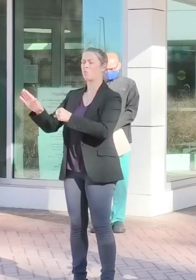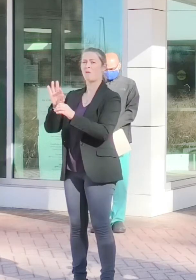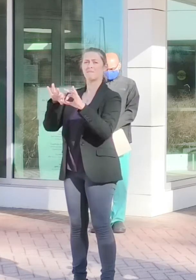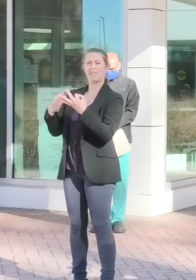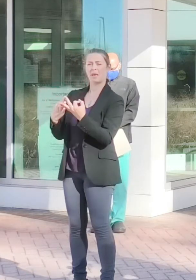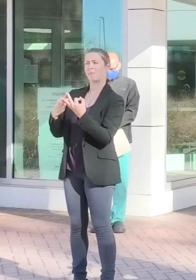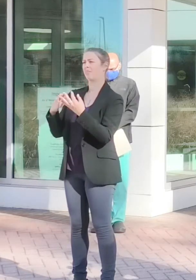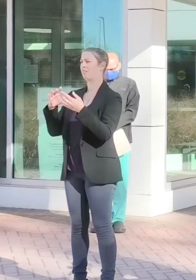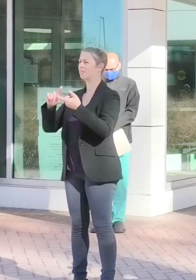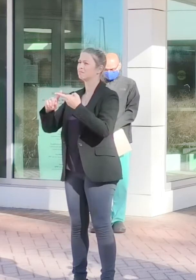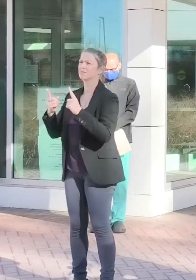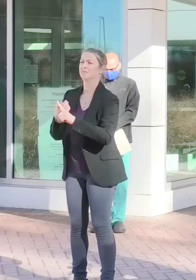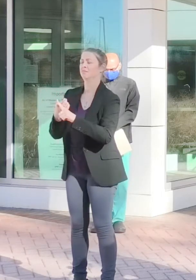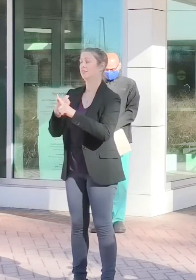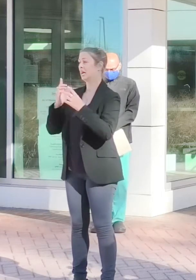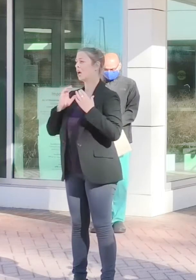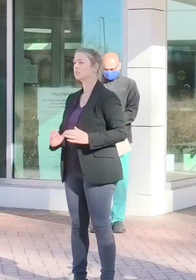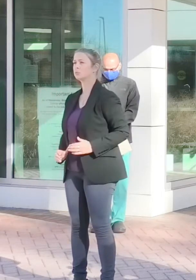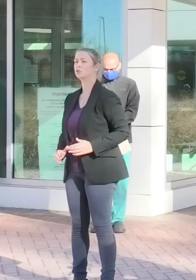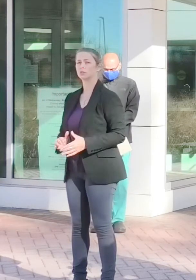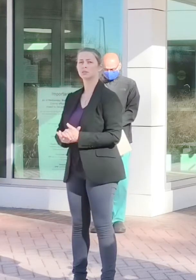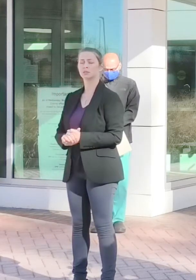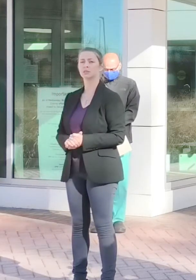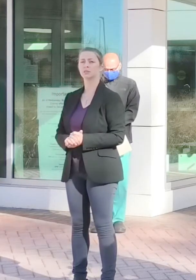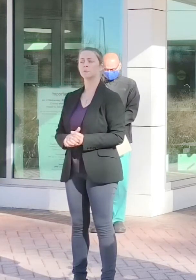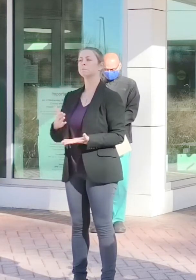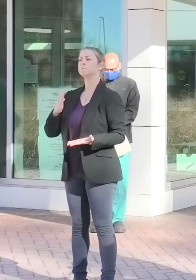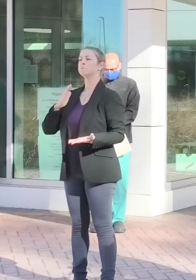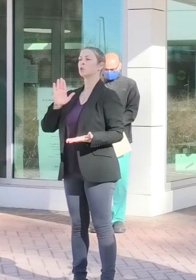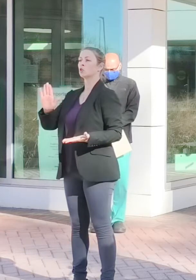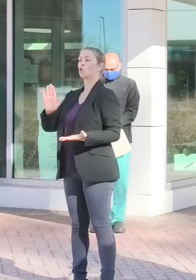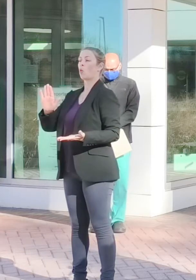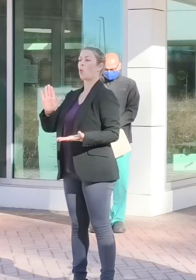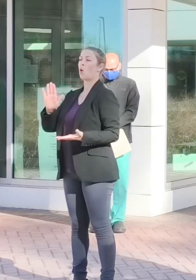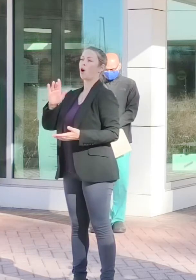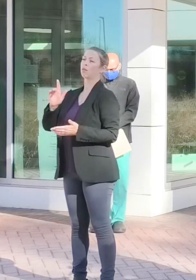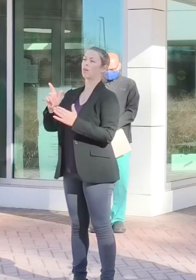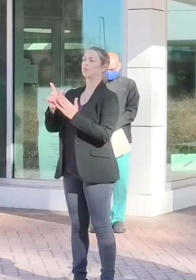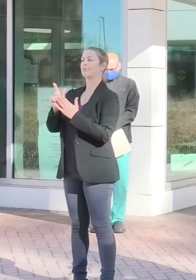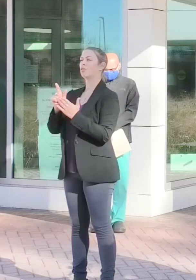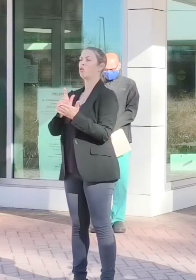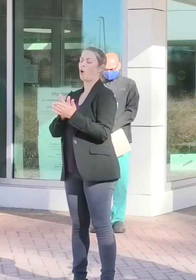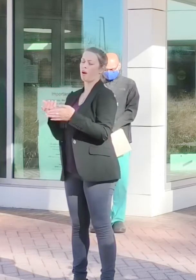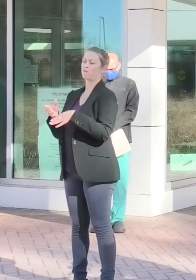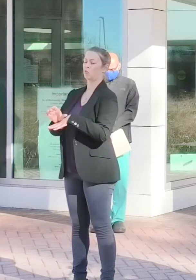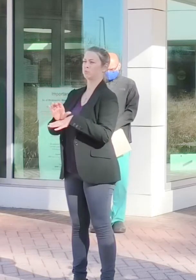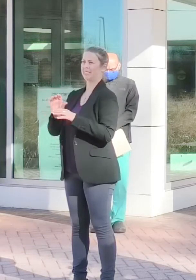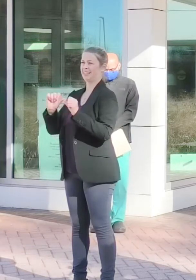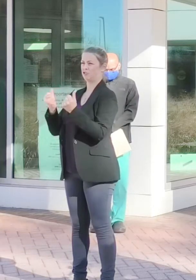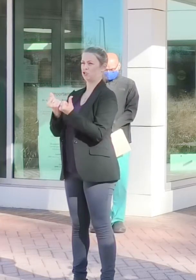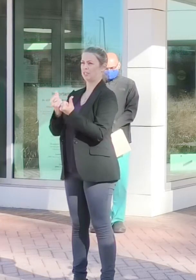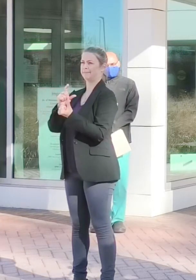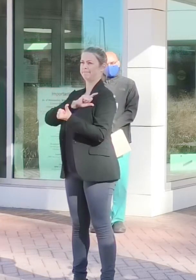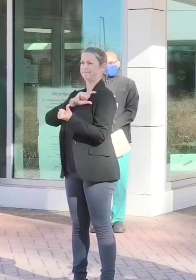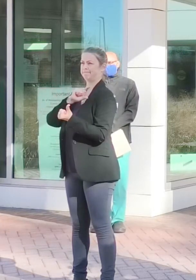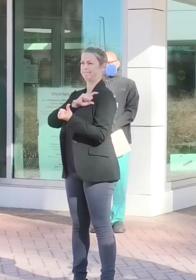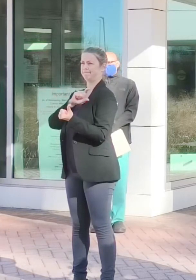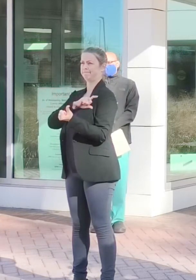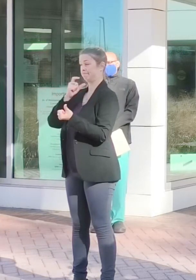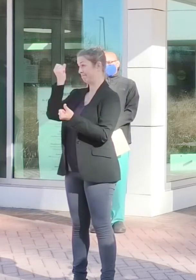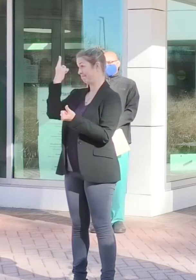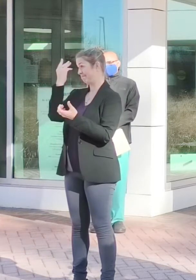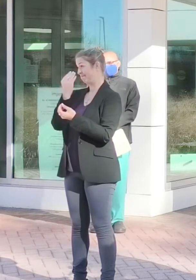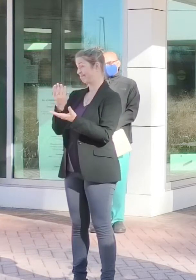customers. As your law enforcement agency, we are happy to report that we have not had to